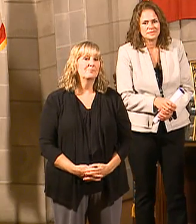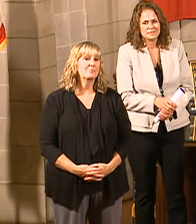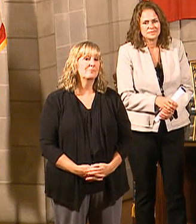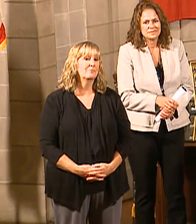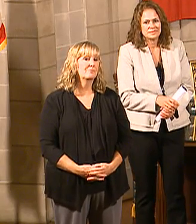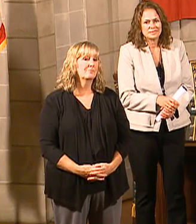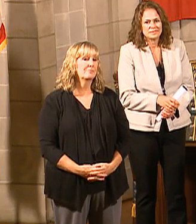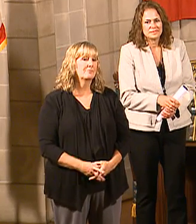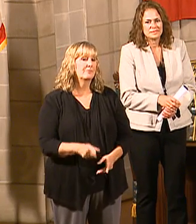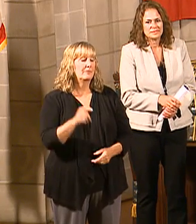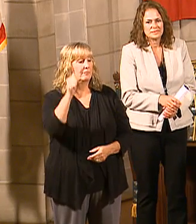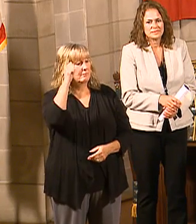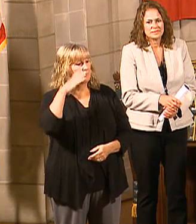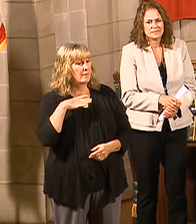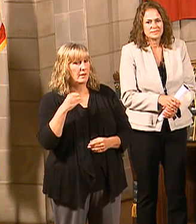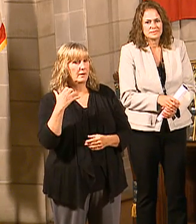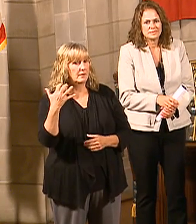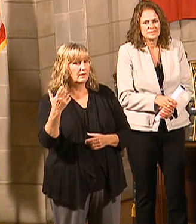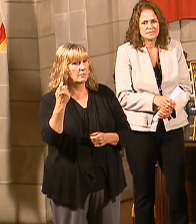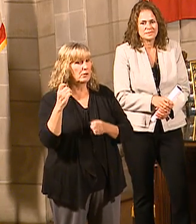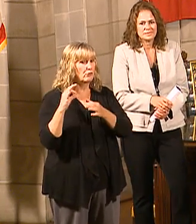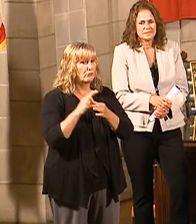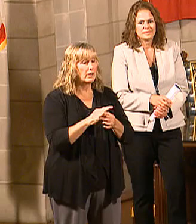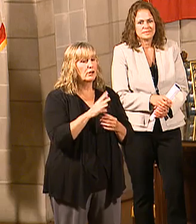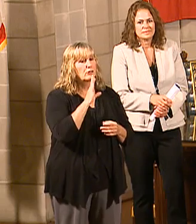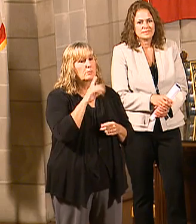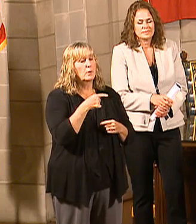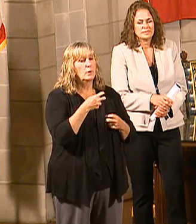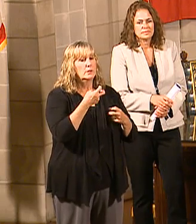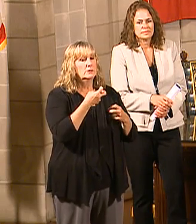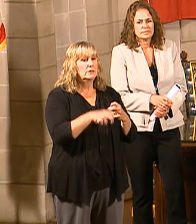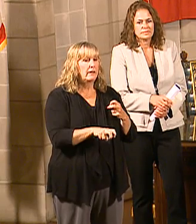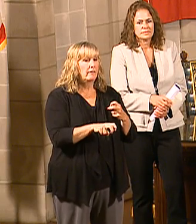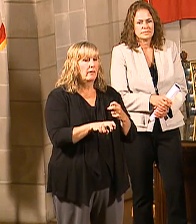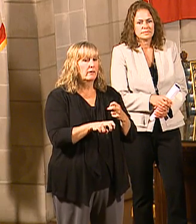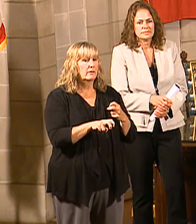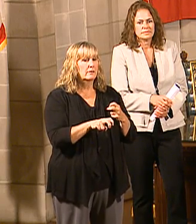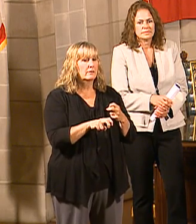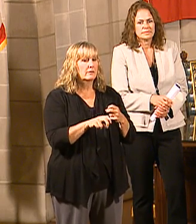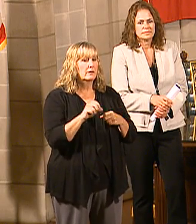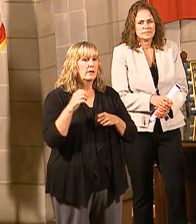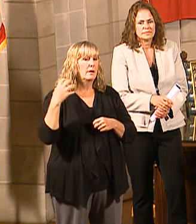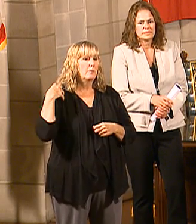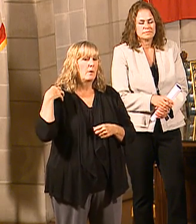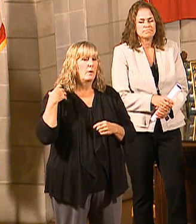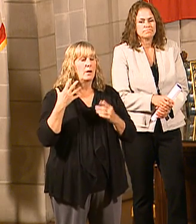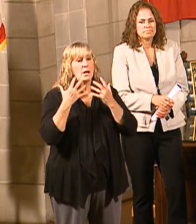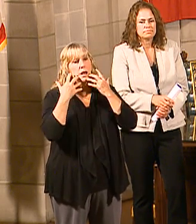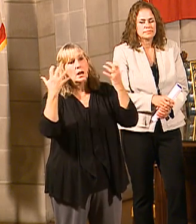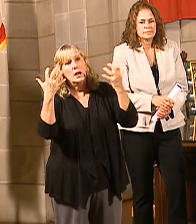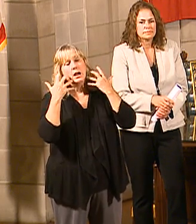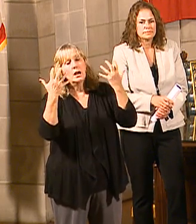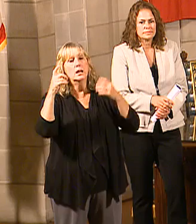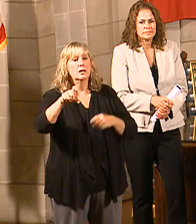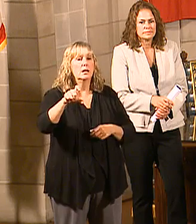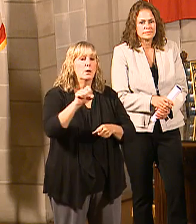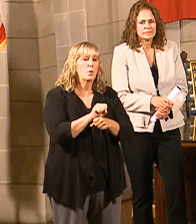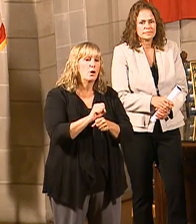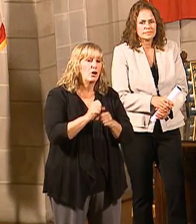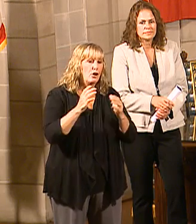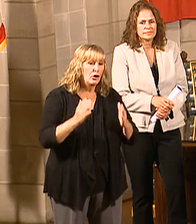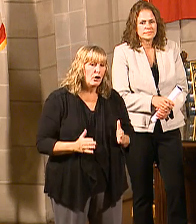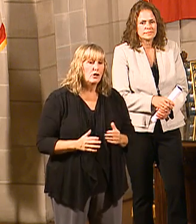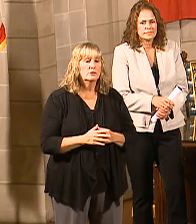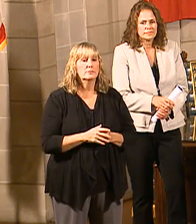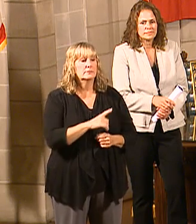This is sort of related, can you talk about sort of the difficulty of, obviously employers are screaming for workers right now. State, as you